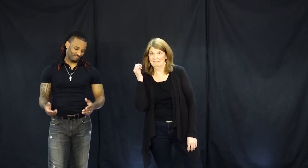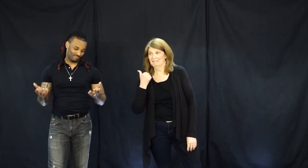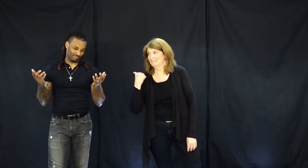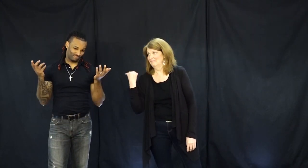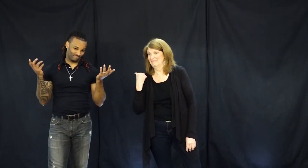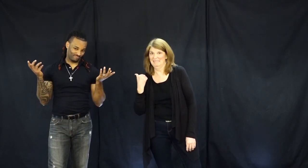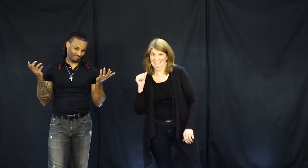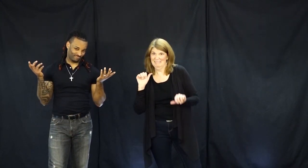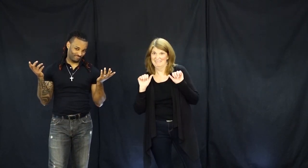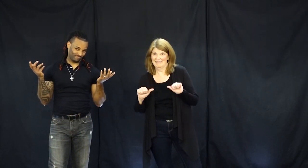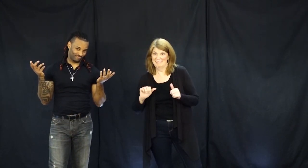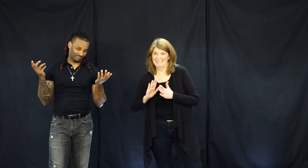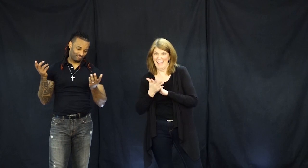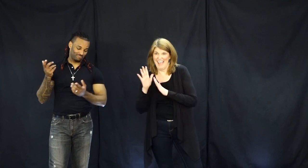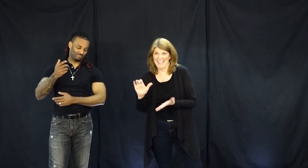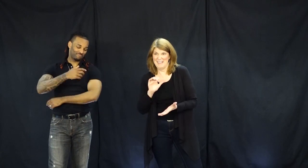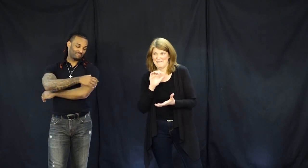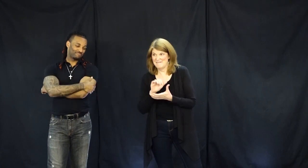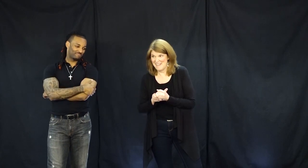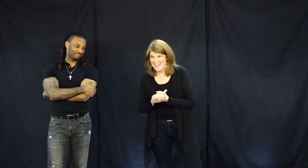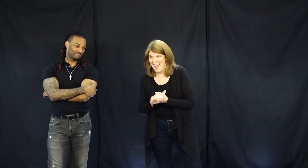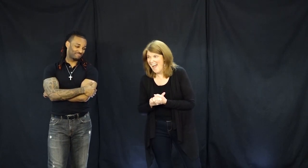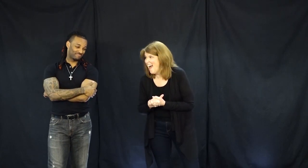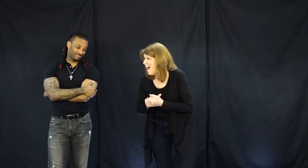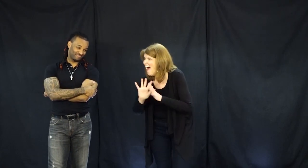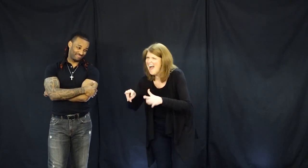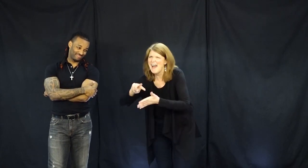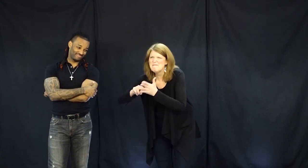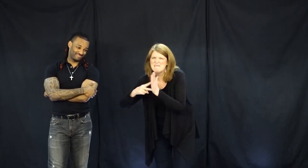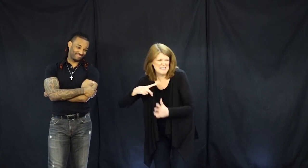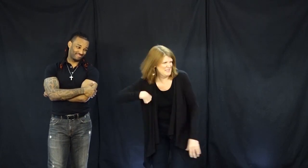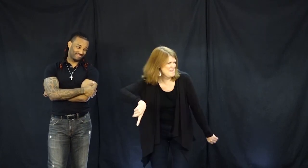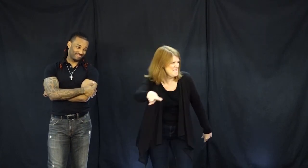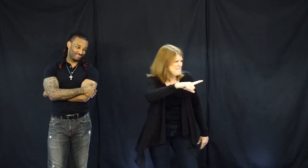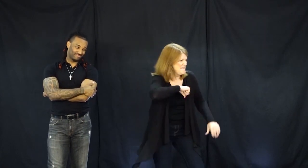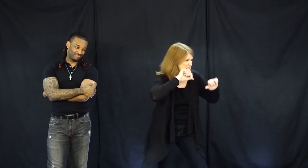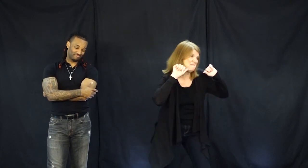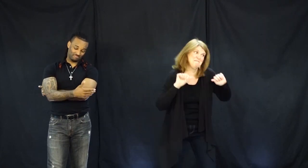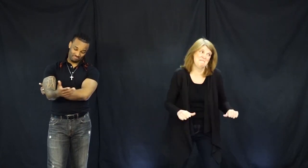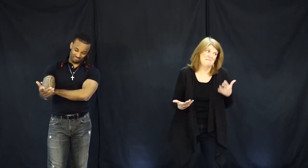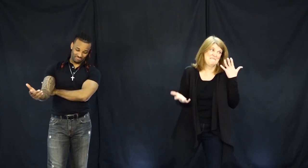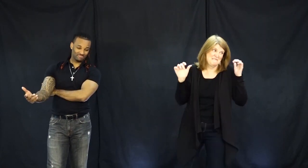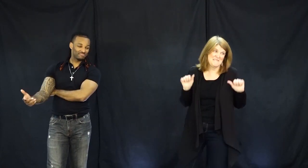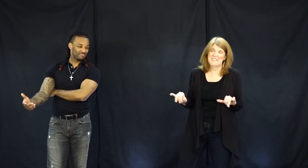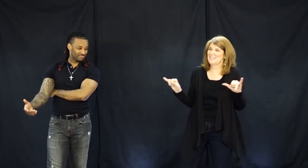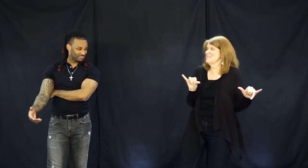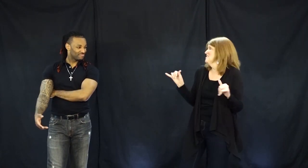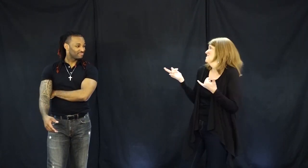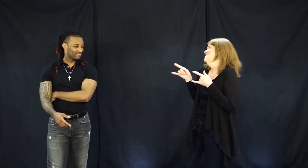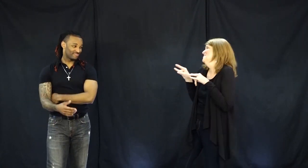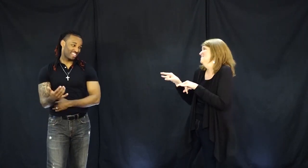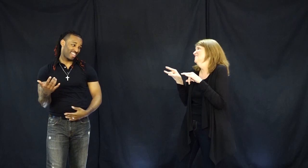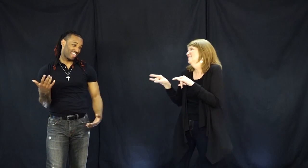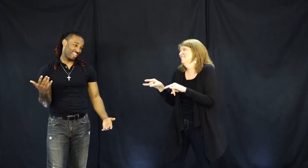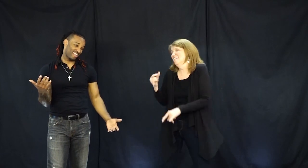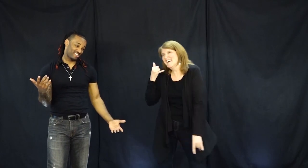If Alexander can get married, there's hope for RS after all. raise a glass to